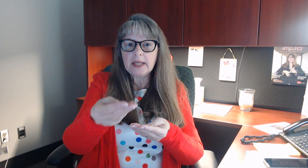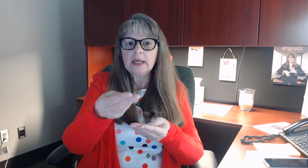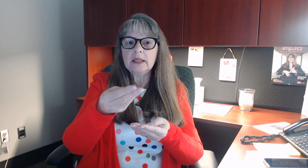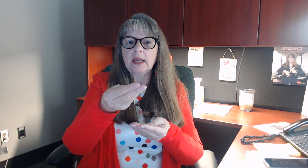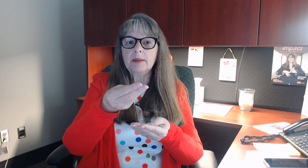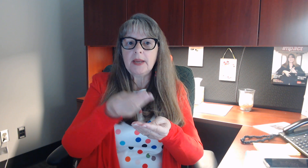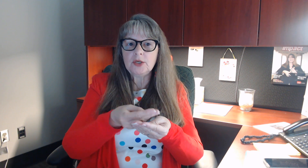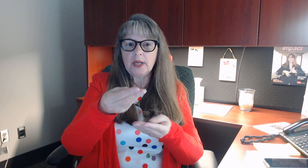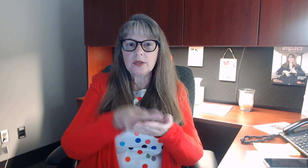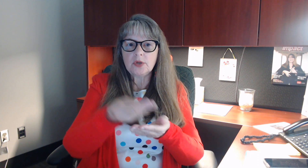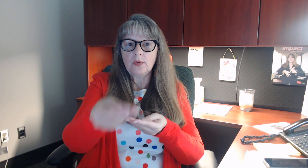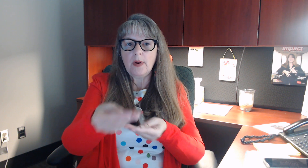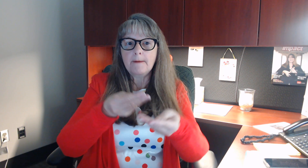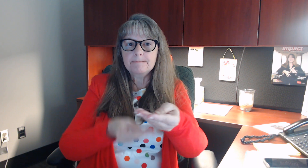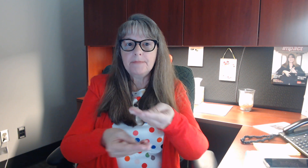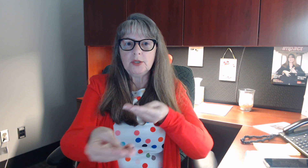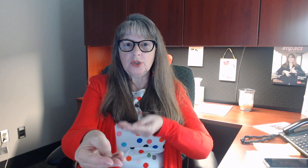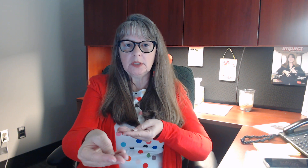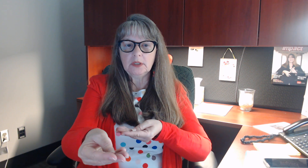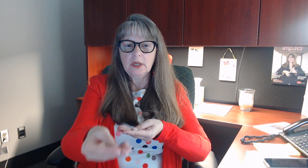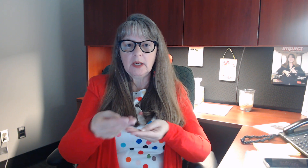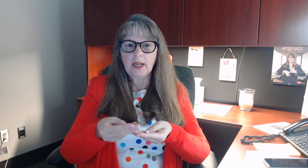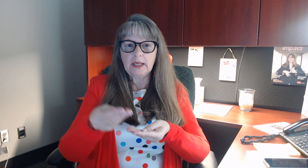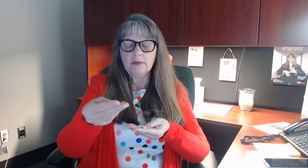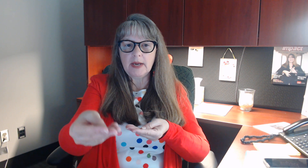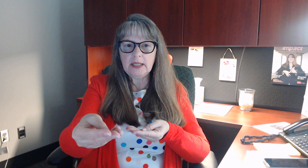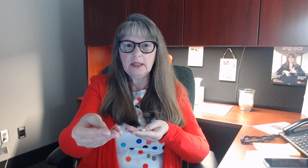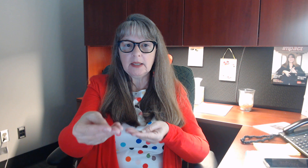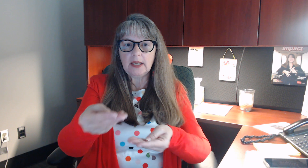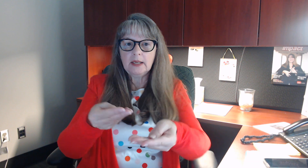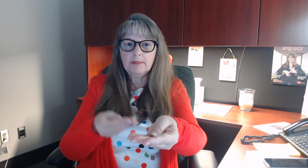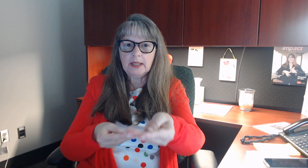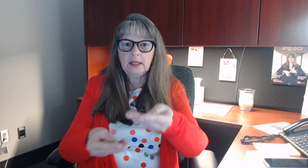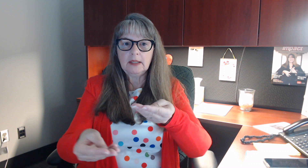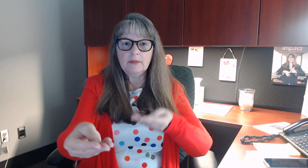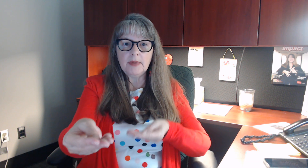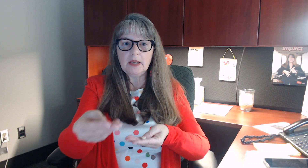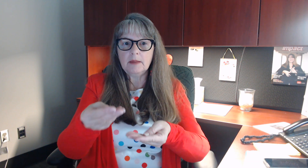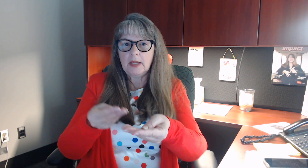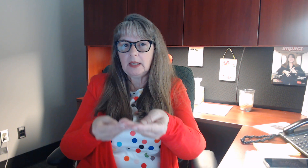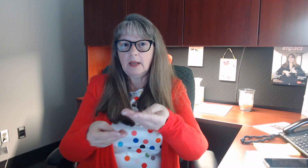get like a paycheck, so budget, I give money, I get money, give money, get money,